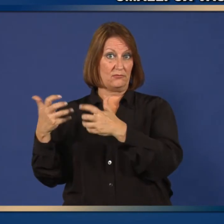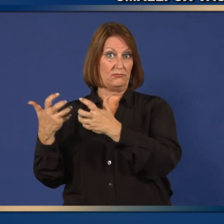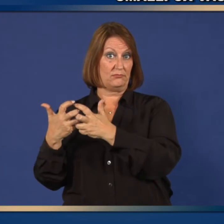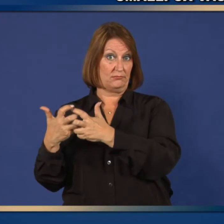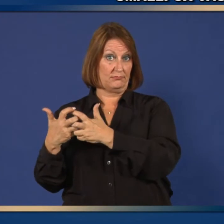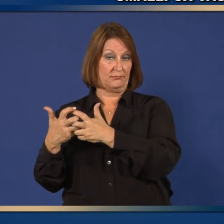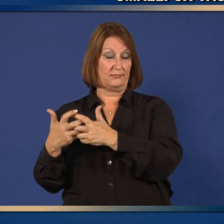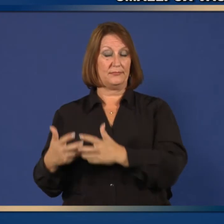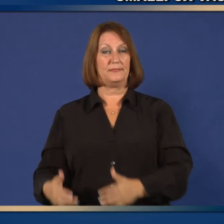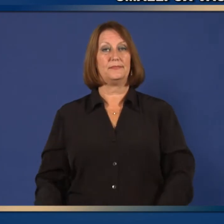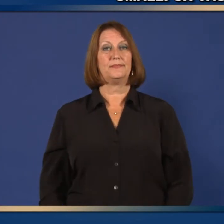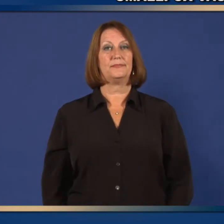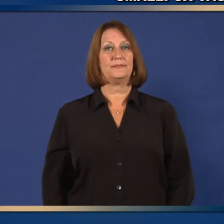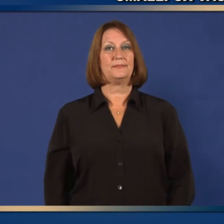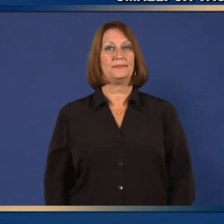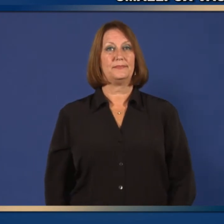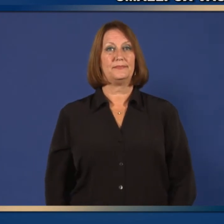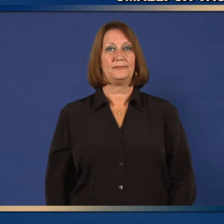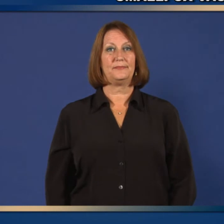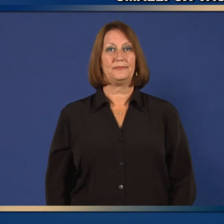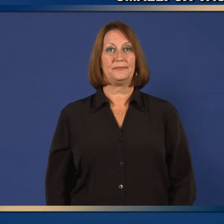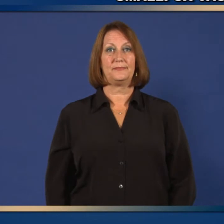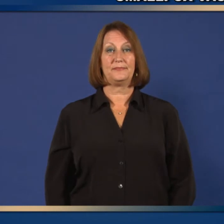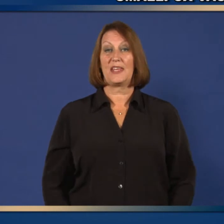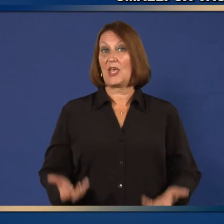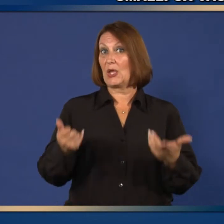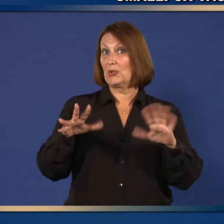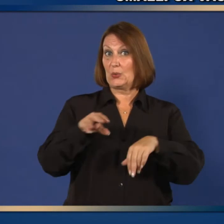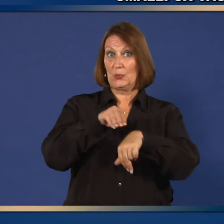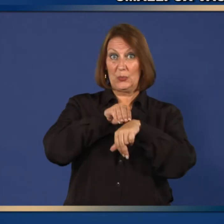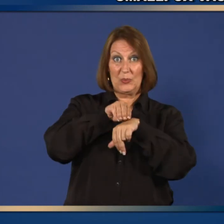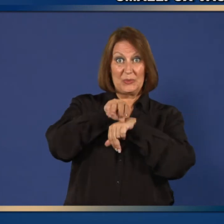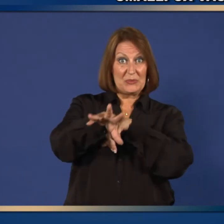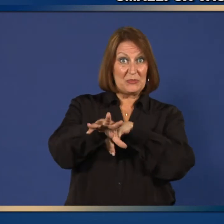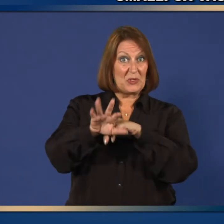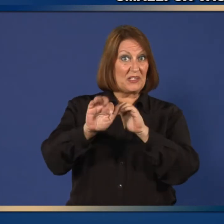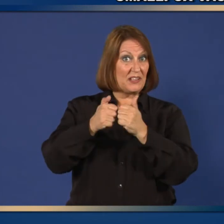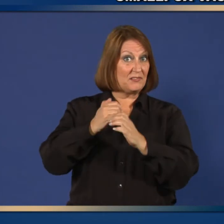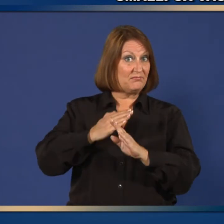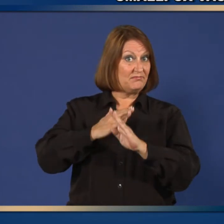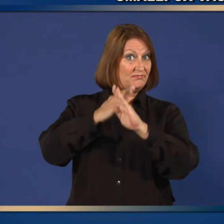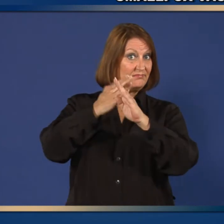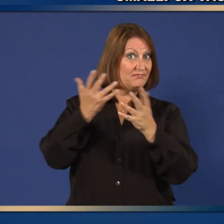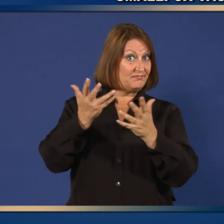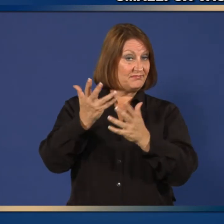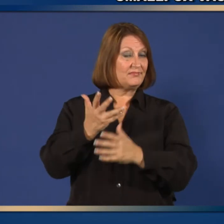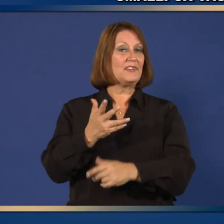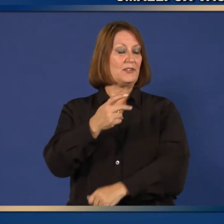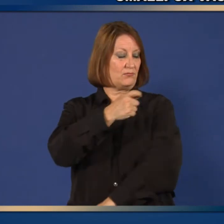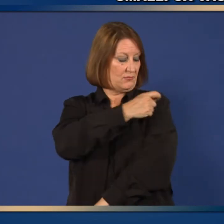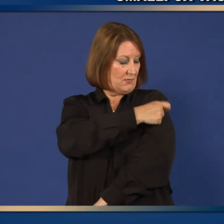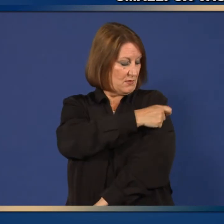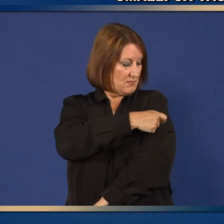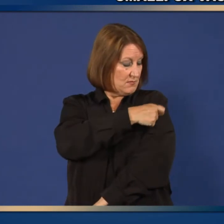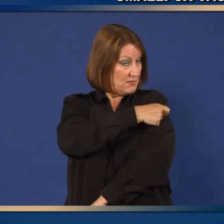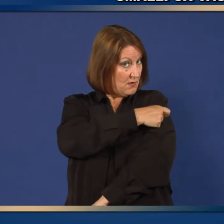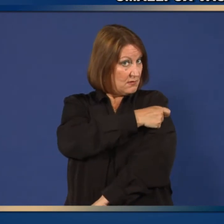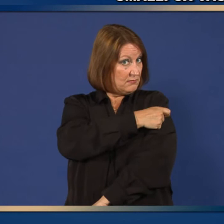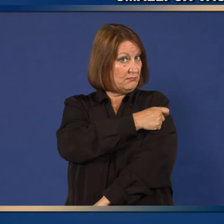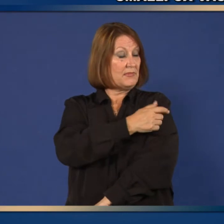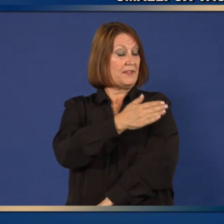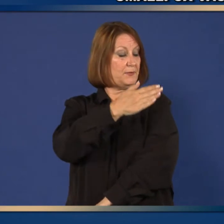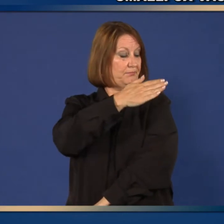To help prevent spread of the virus, cover the area loosely with a gauze